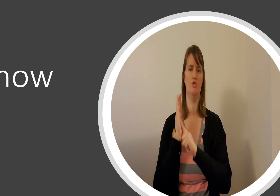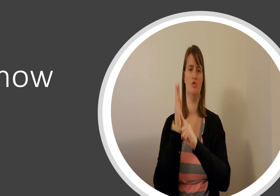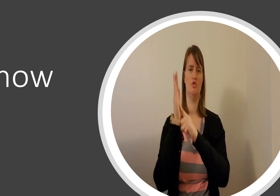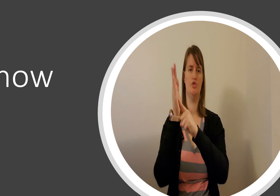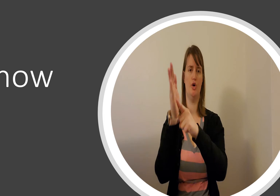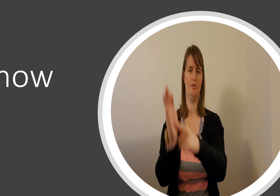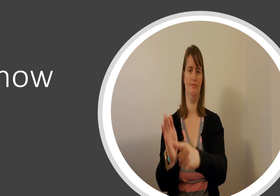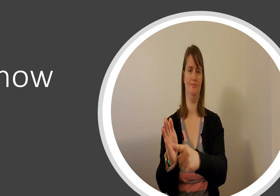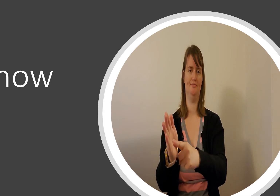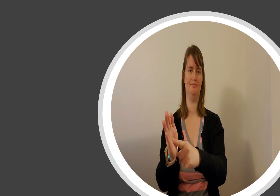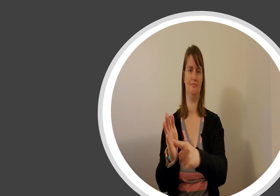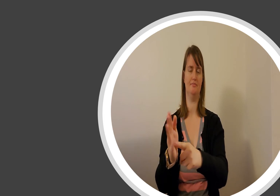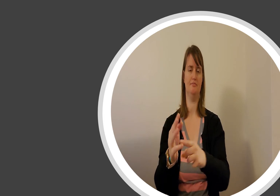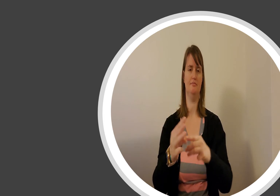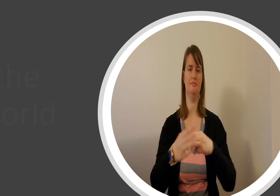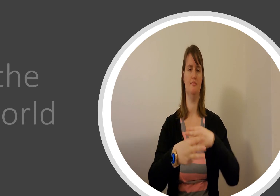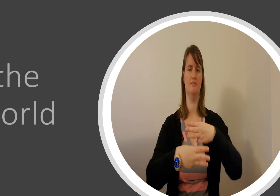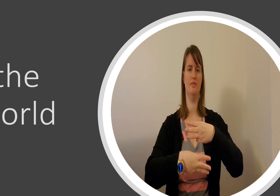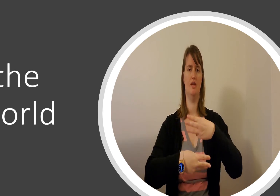Show.